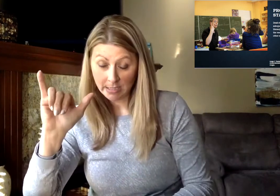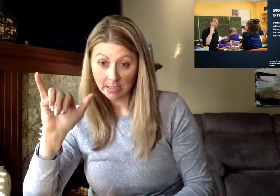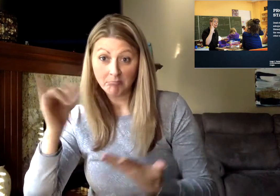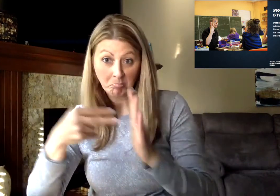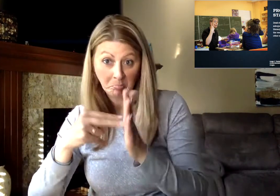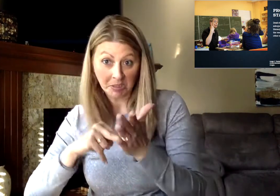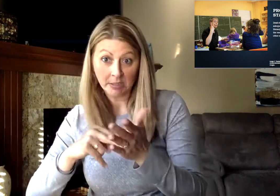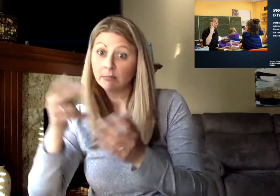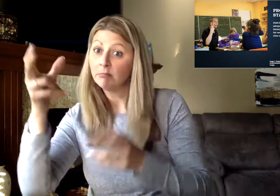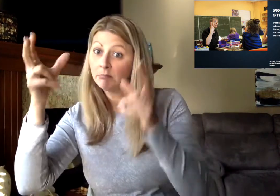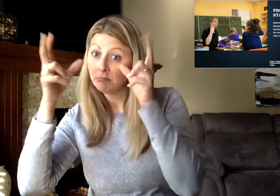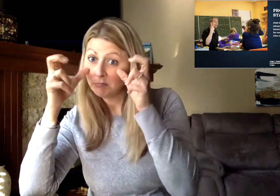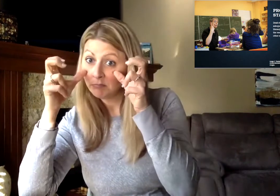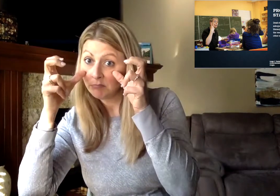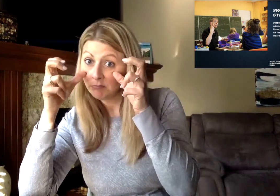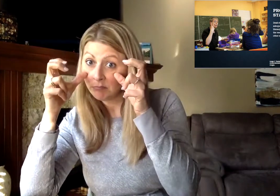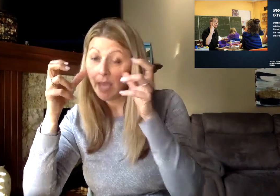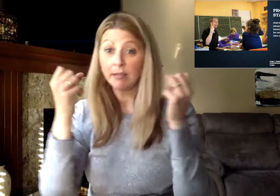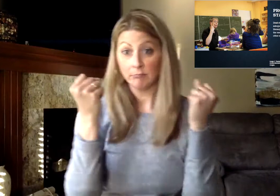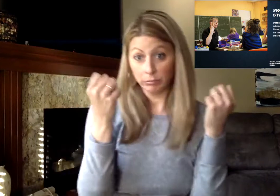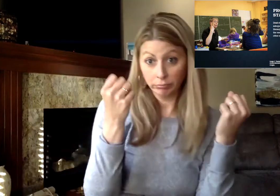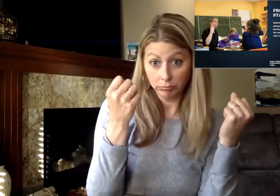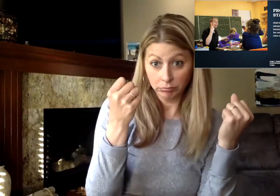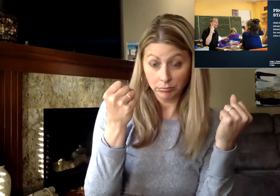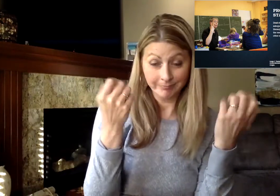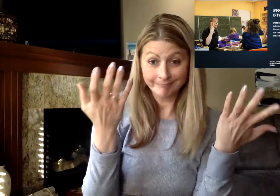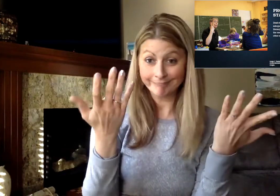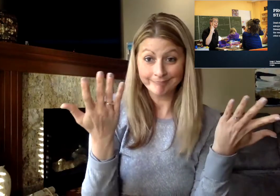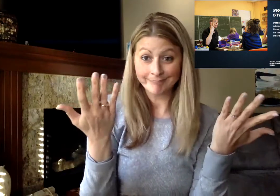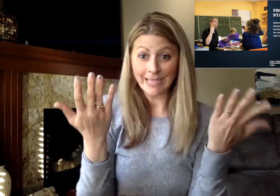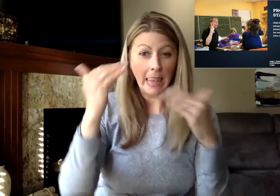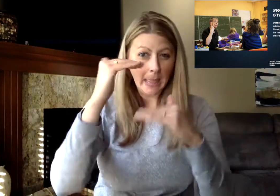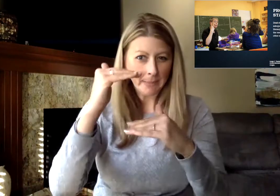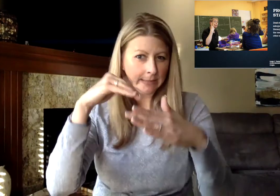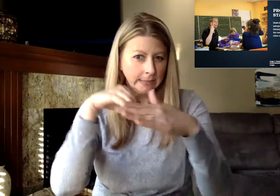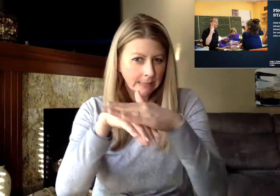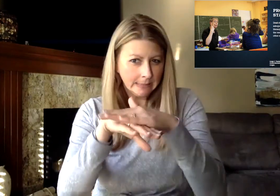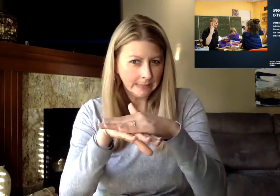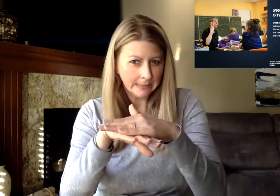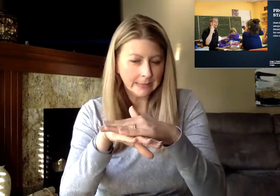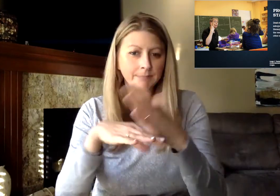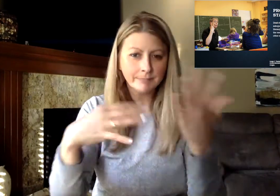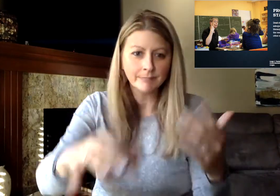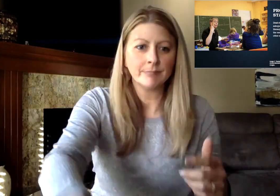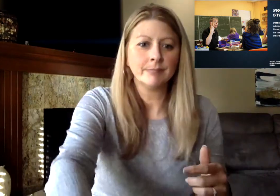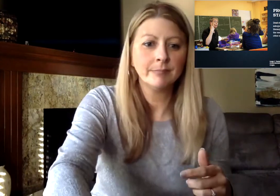ASL literacy. That means receptive and presenting, signing. They have limited access.